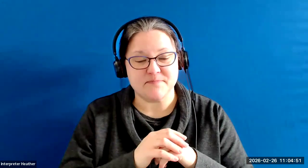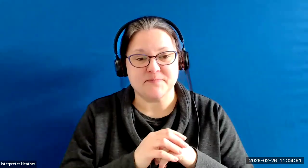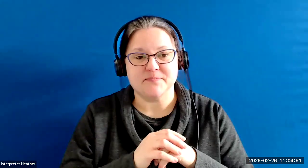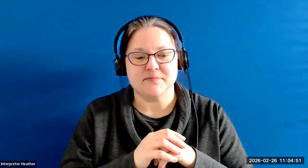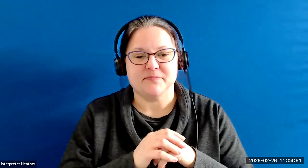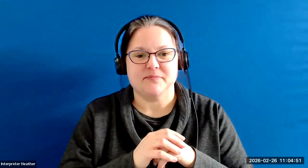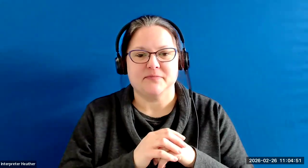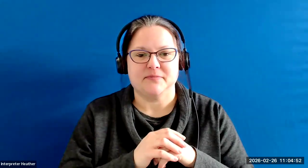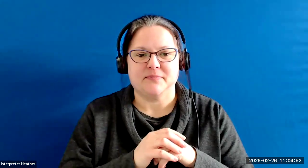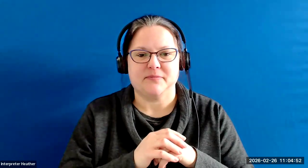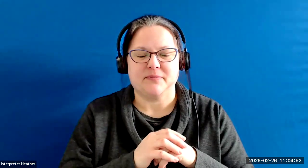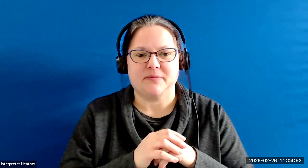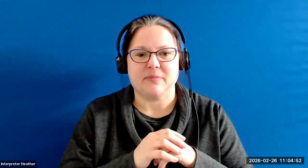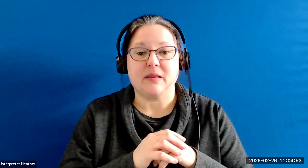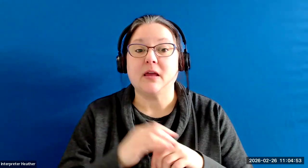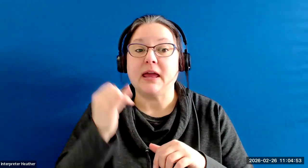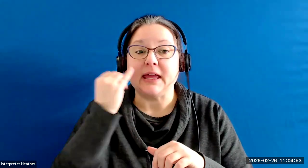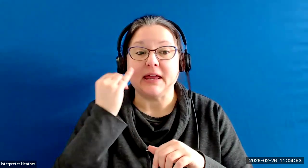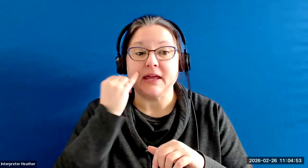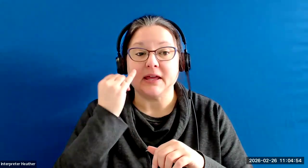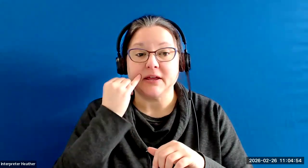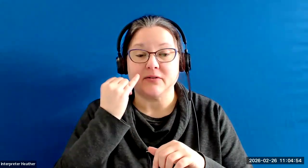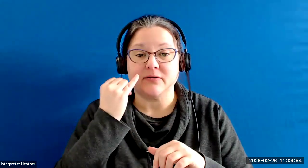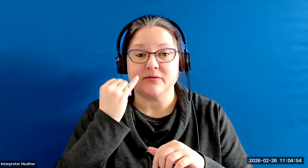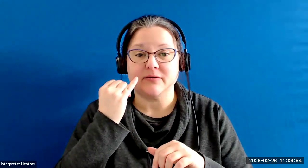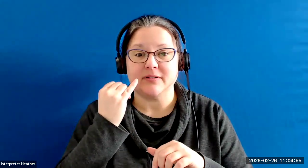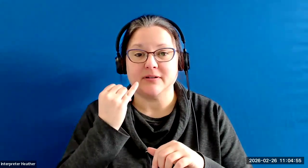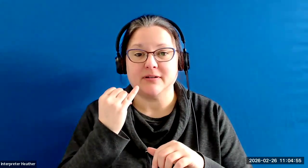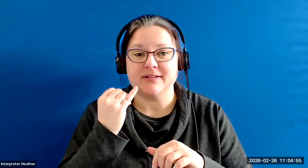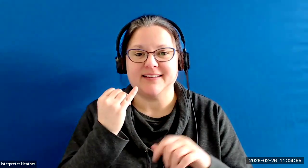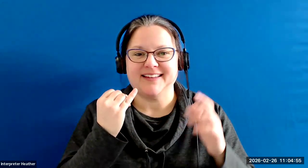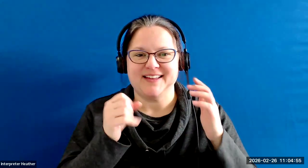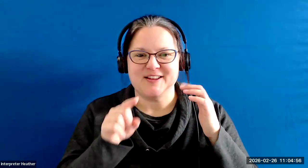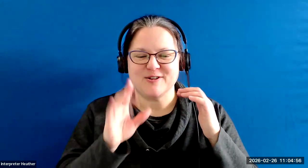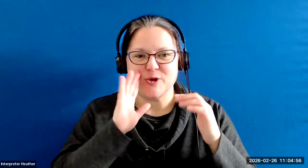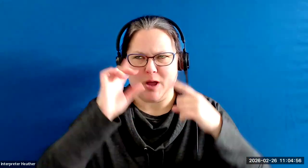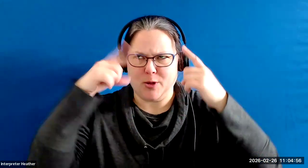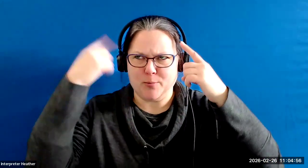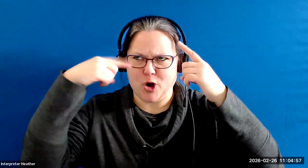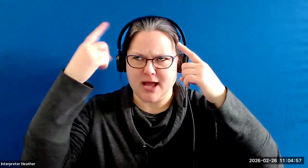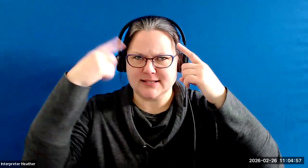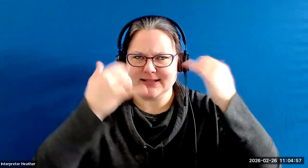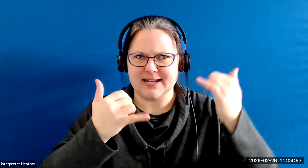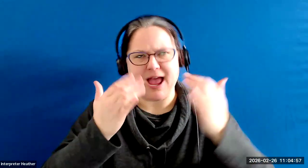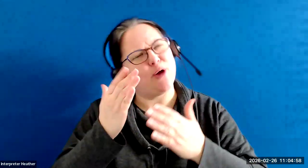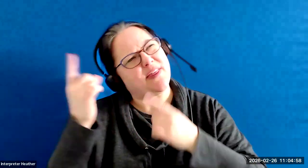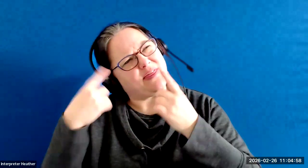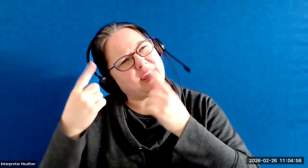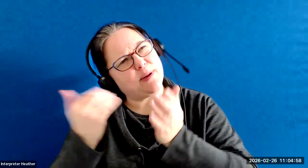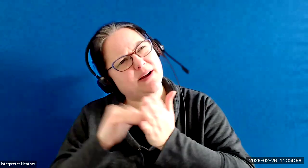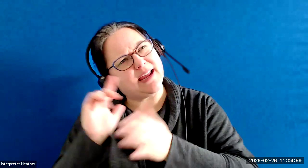you, if you're like me, you might process some now and some later, and then